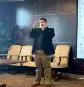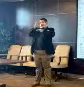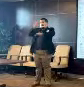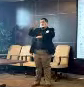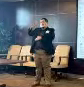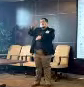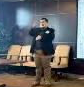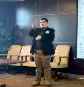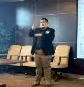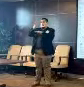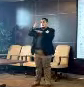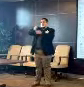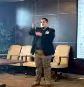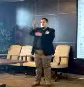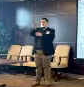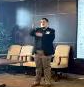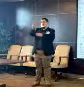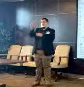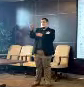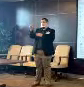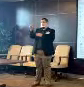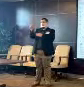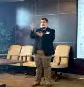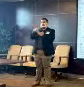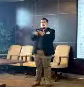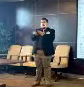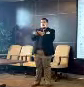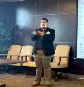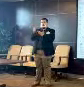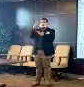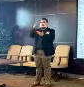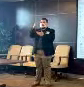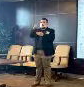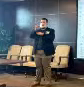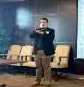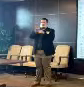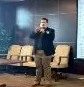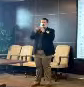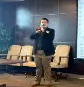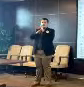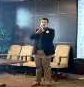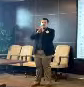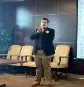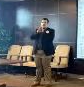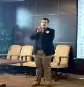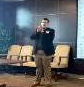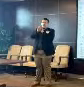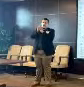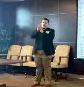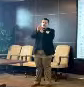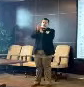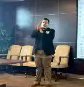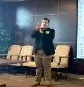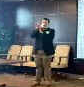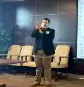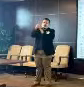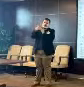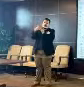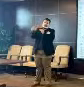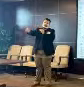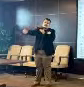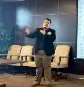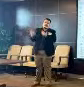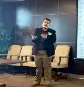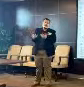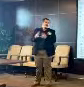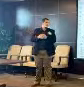exceed the 361 this next week because we're on a continued upward trajectory moving forward. So